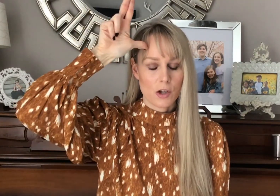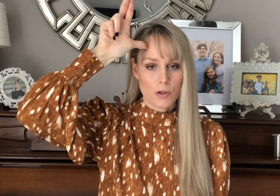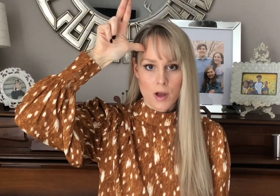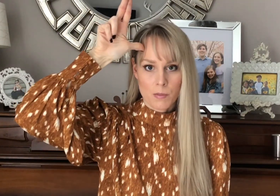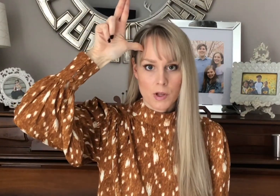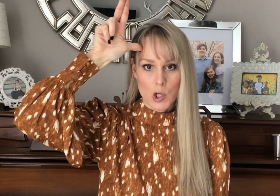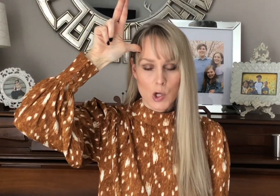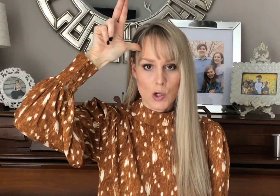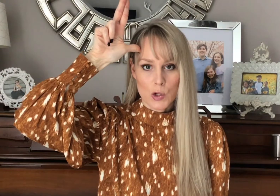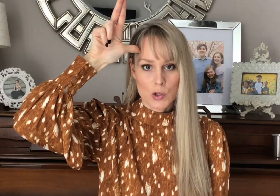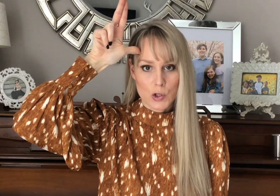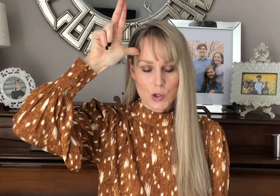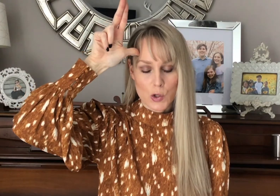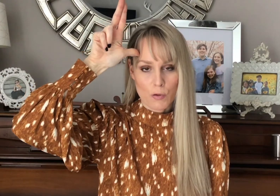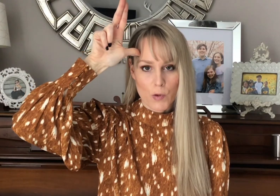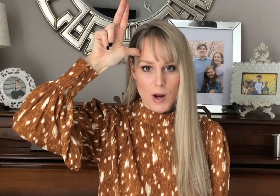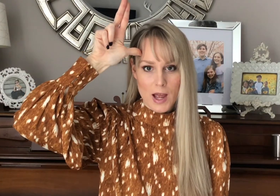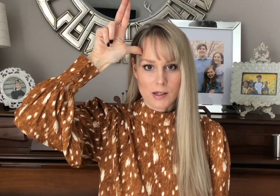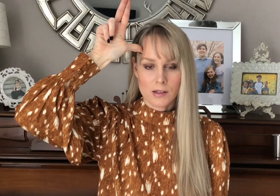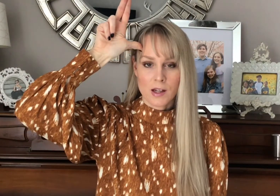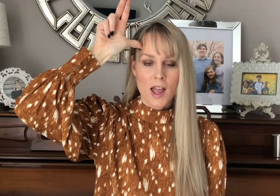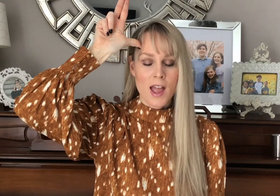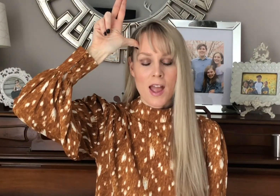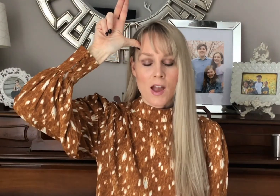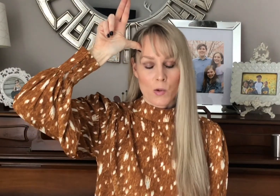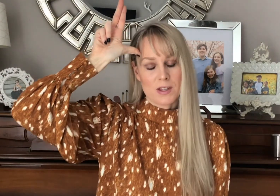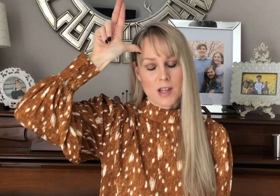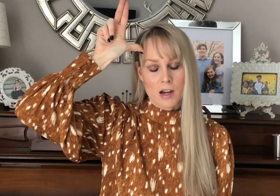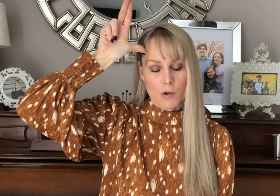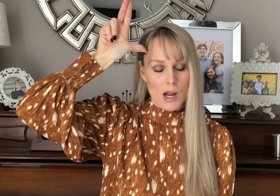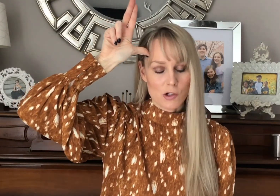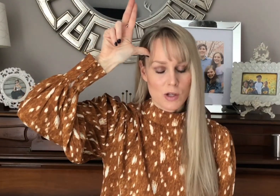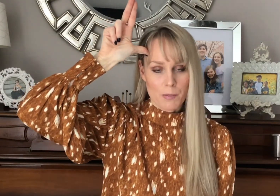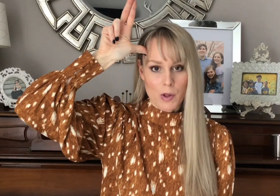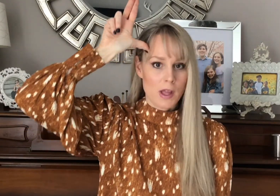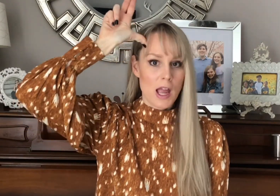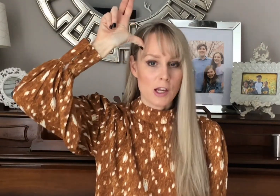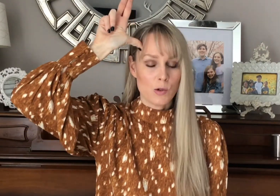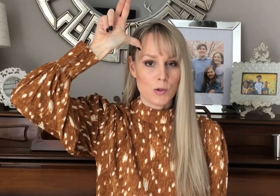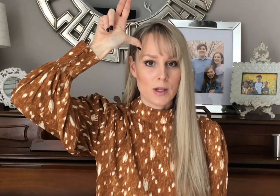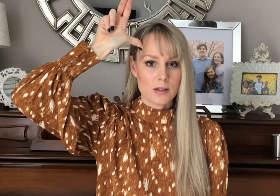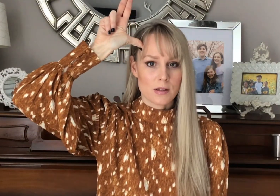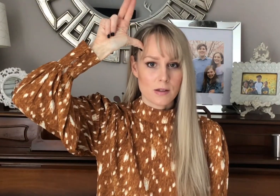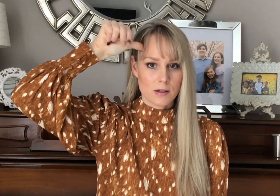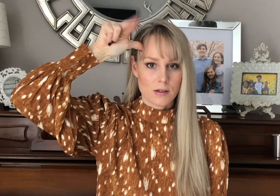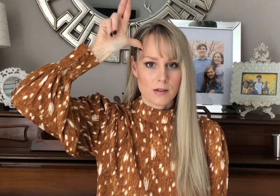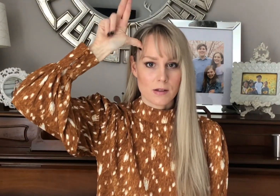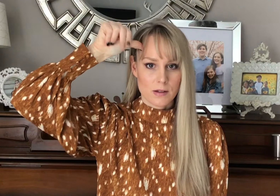thumb to your forehead, with the side of your head, your temple, and you do this.